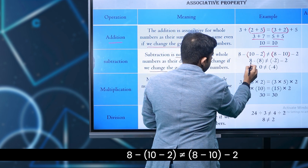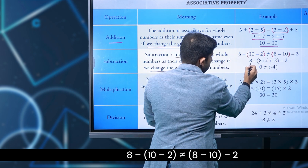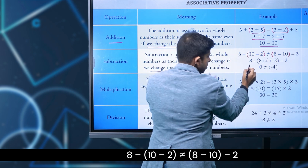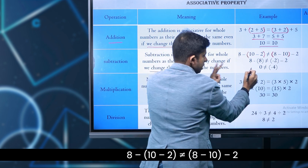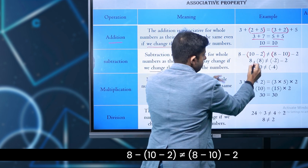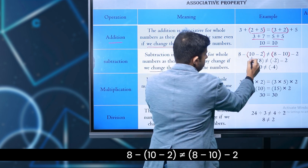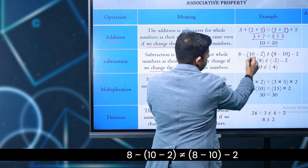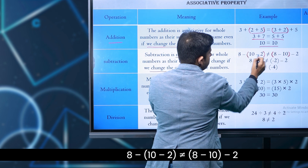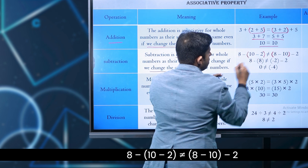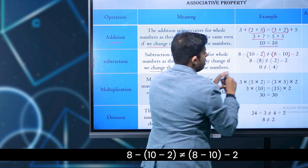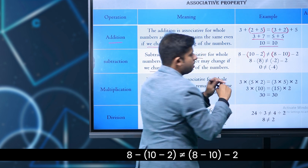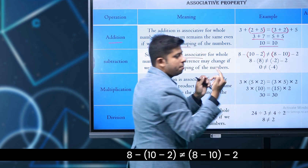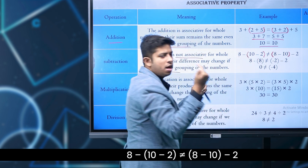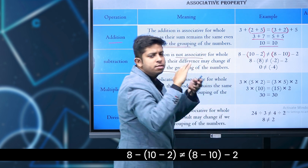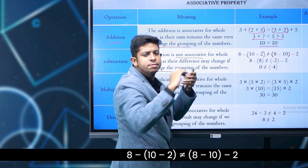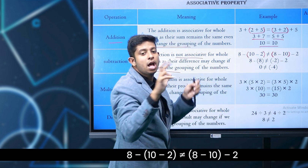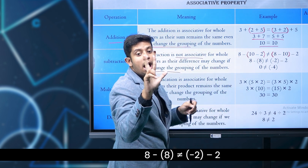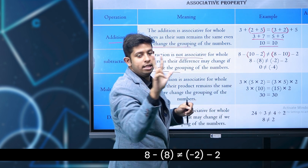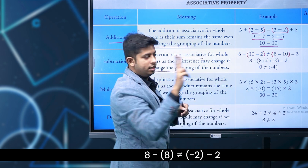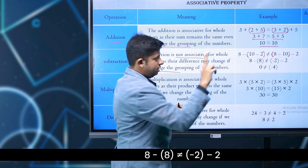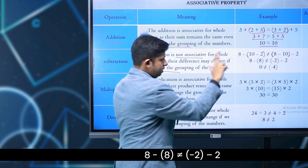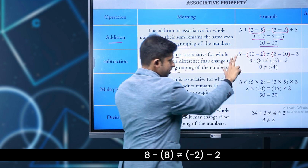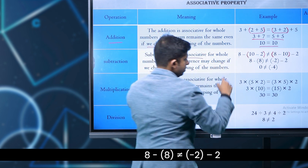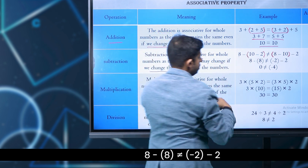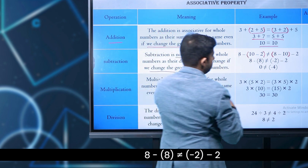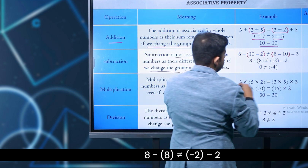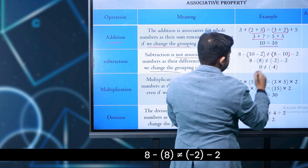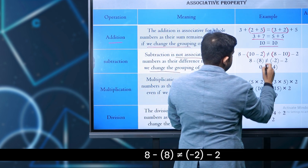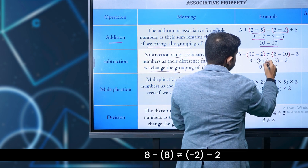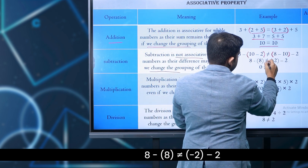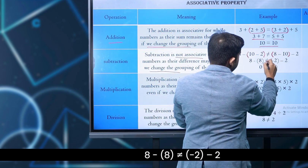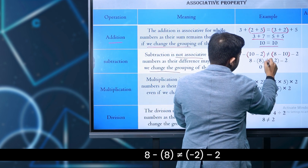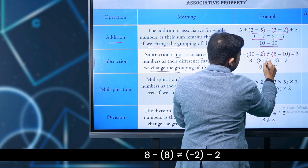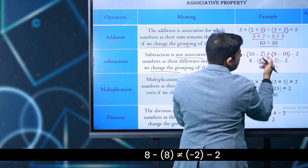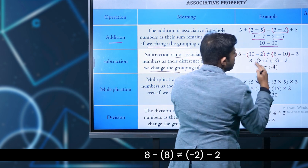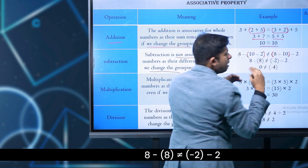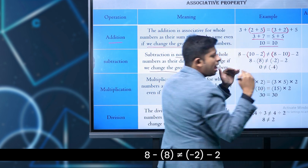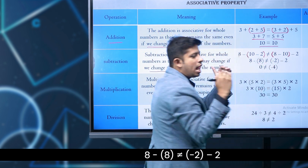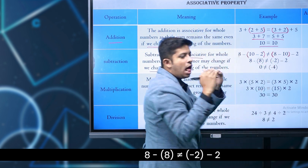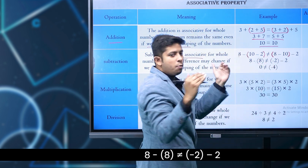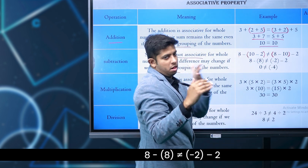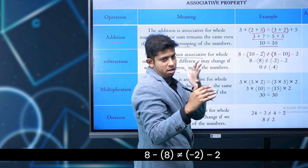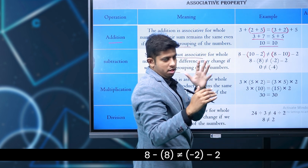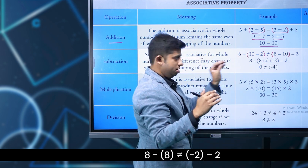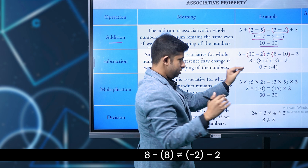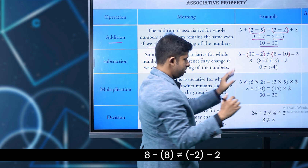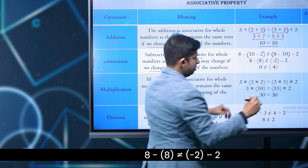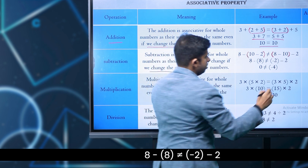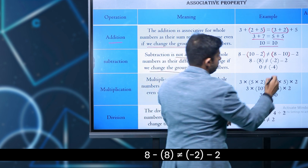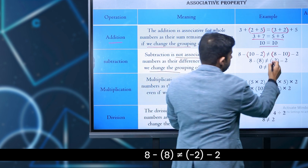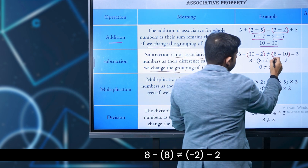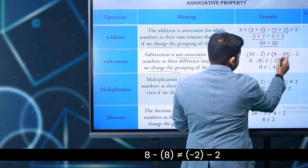2. 8 minus 8 not equal to minus 2 of minus